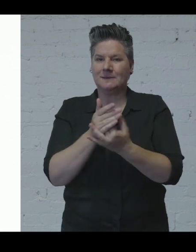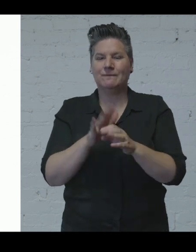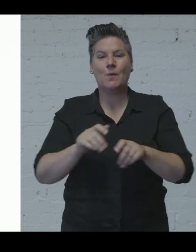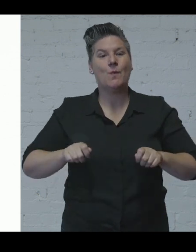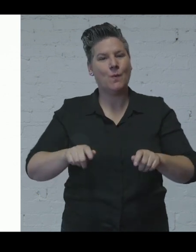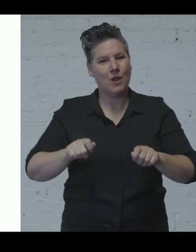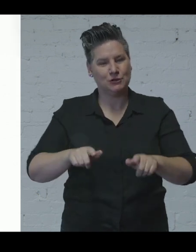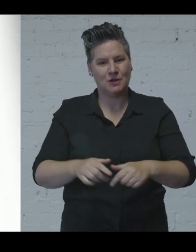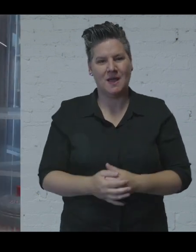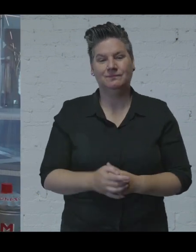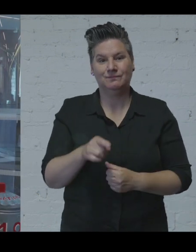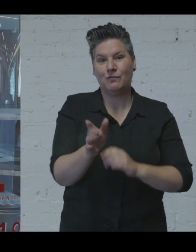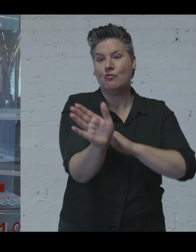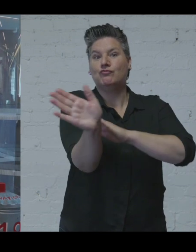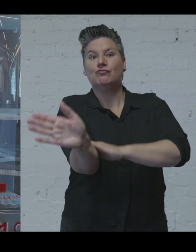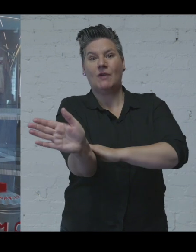desk.